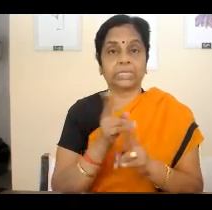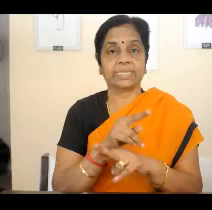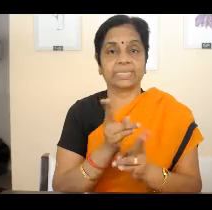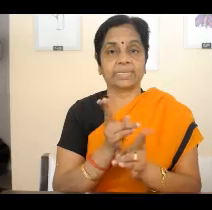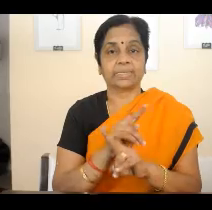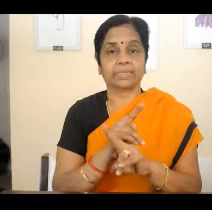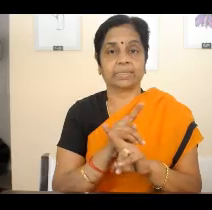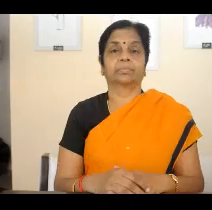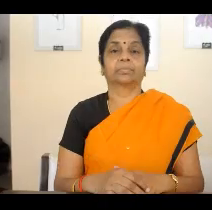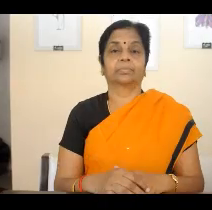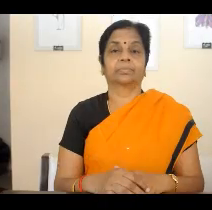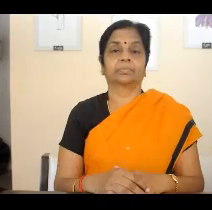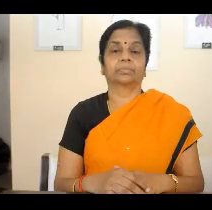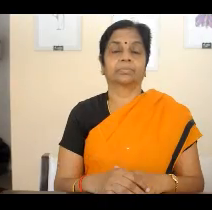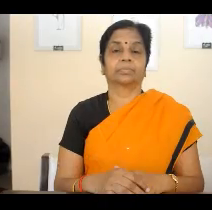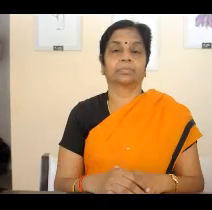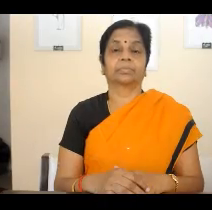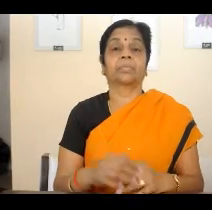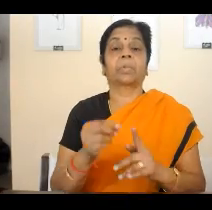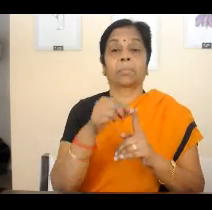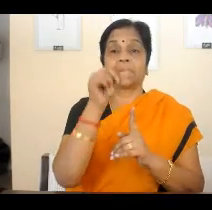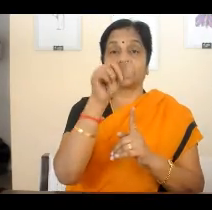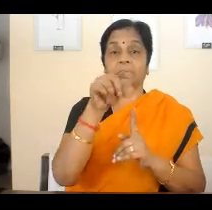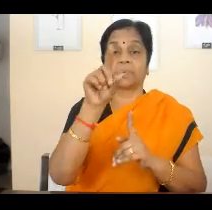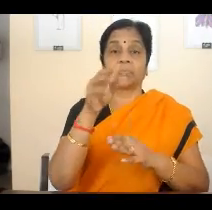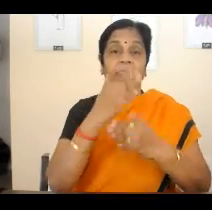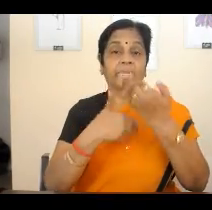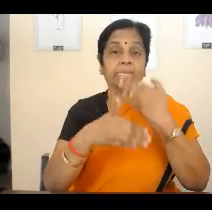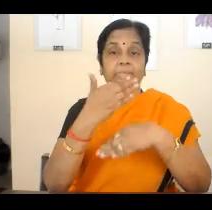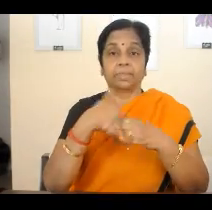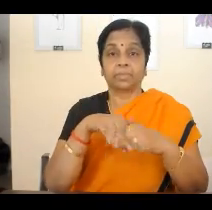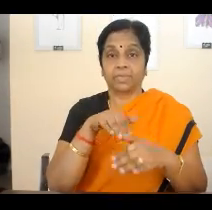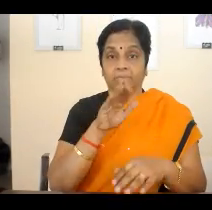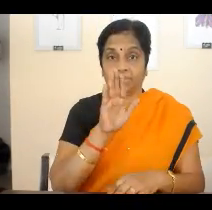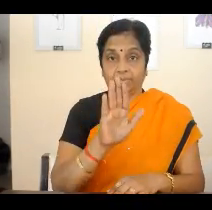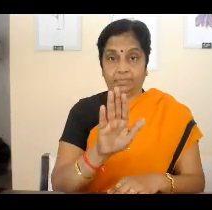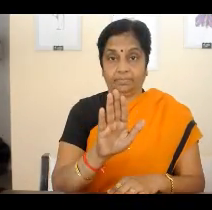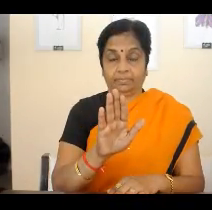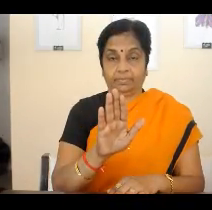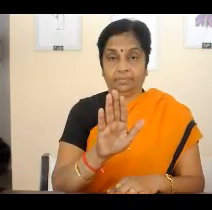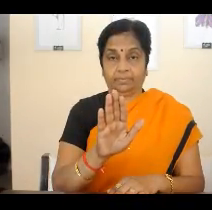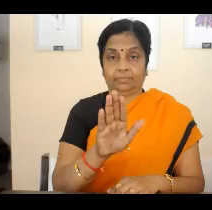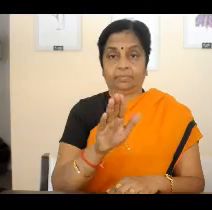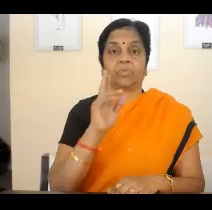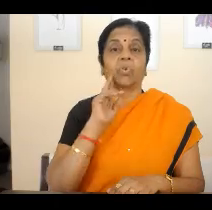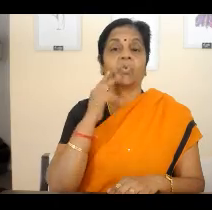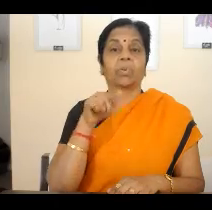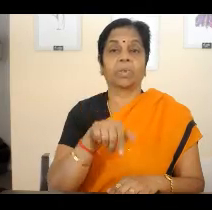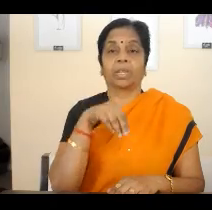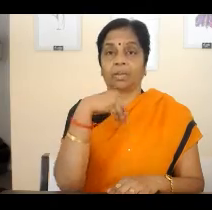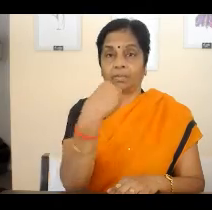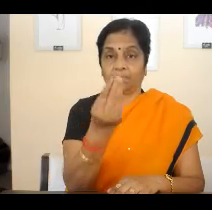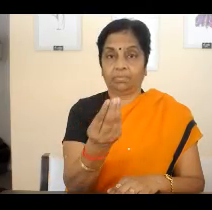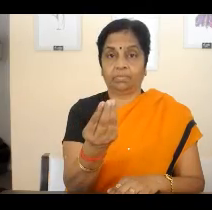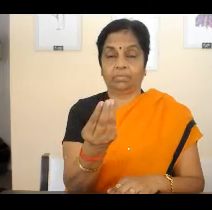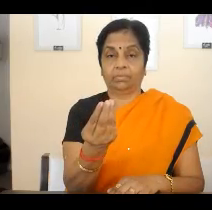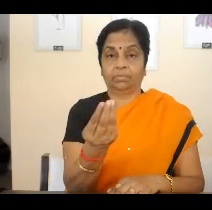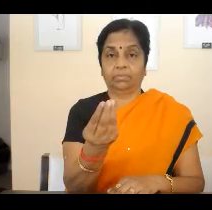Persons with disabilities will be given free